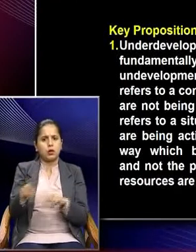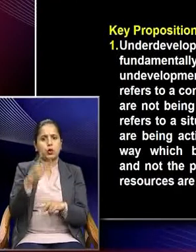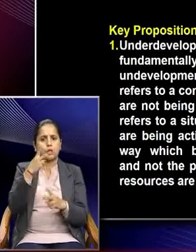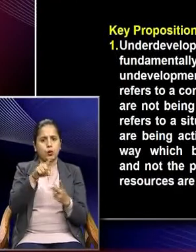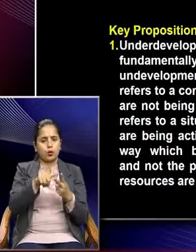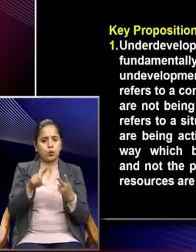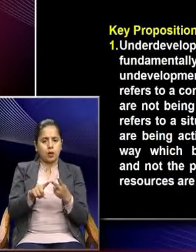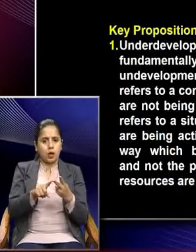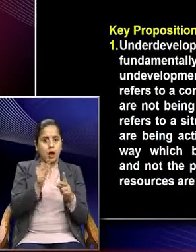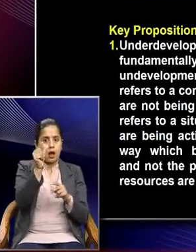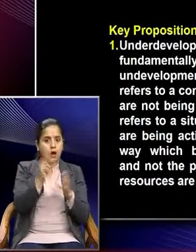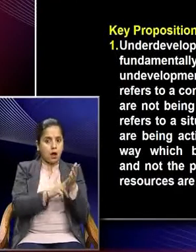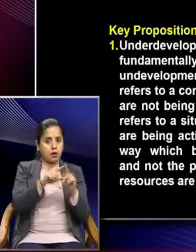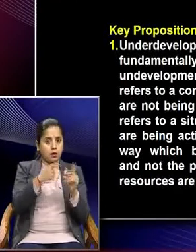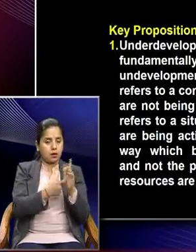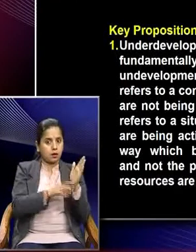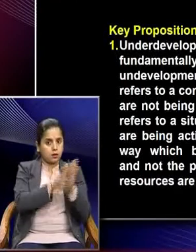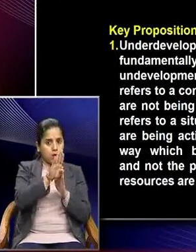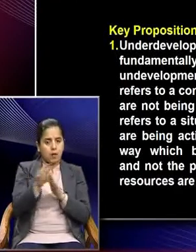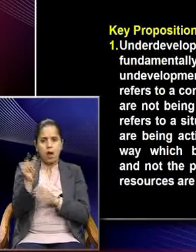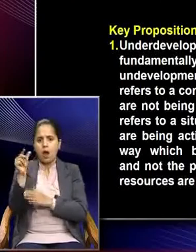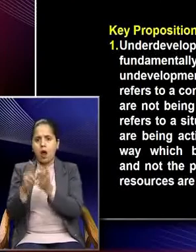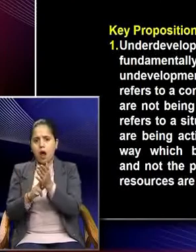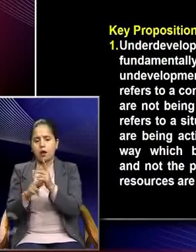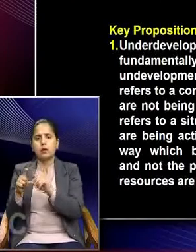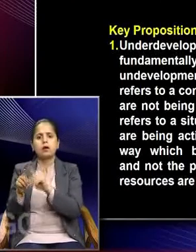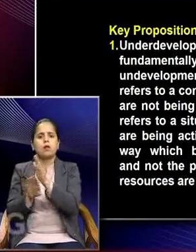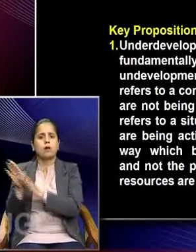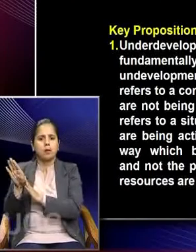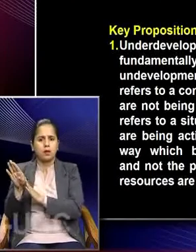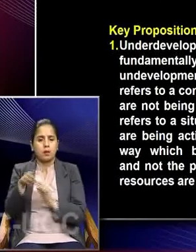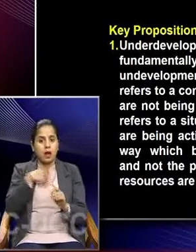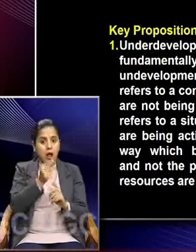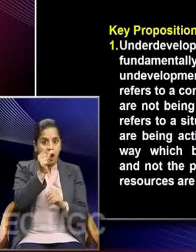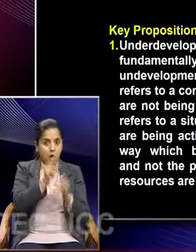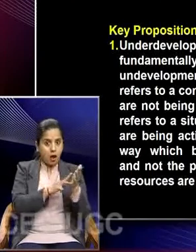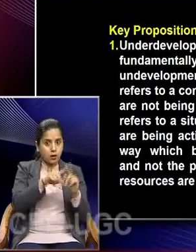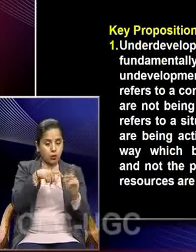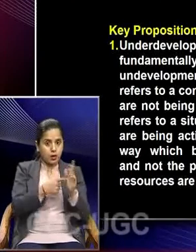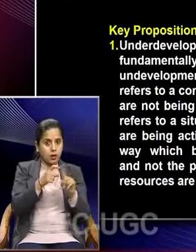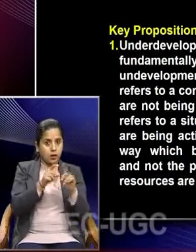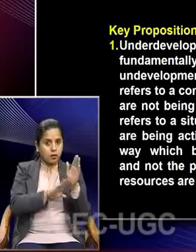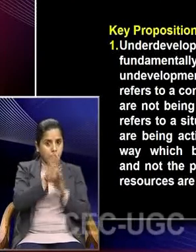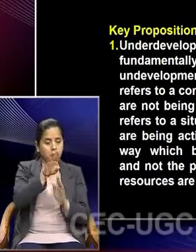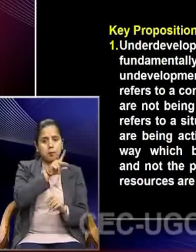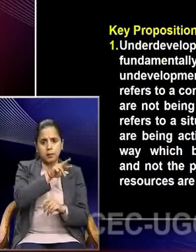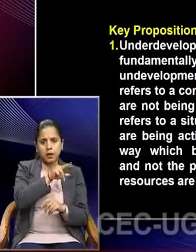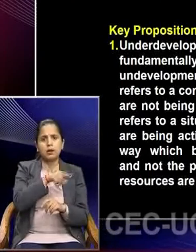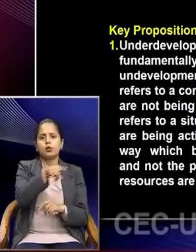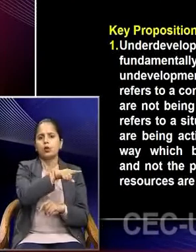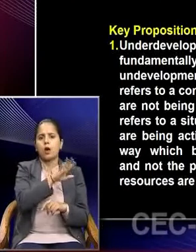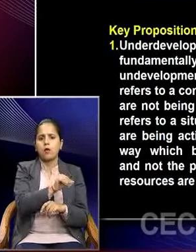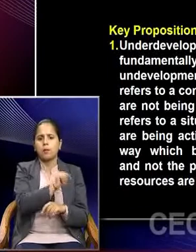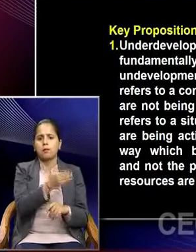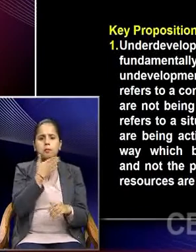terms, underdevelopment and undevelopment. So when we talk about underdevelopment, it means that you are putting your